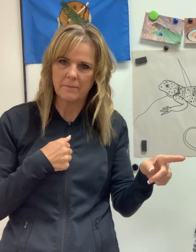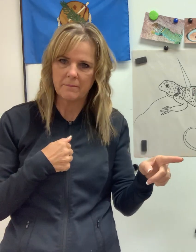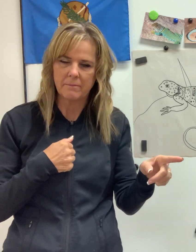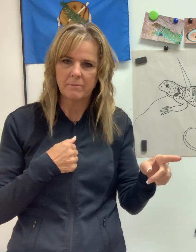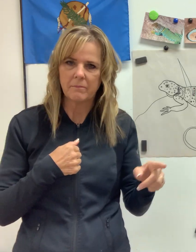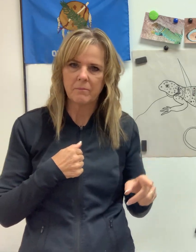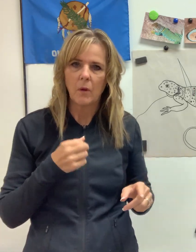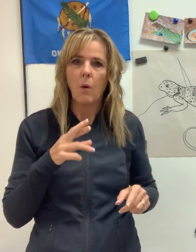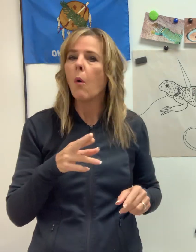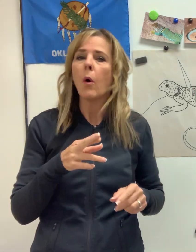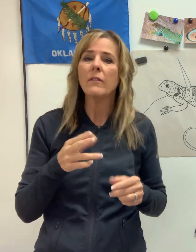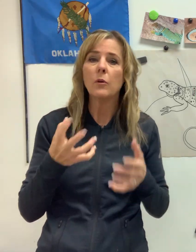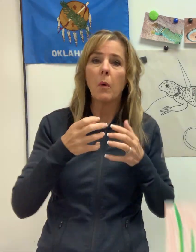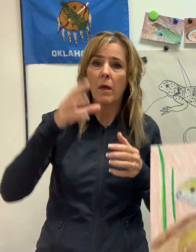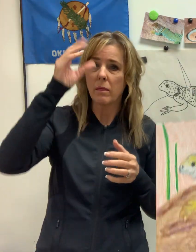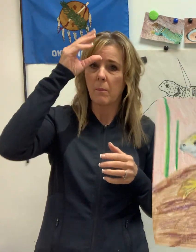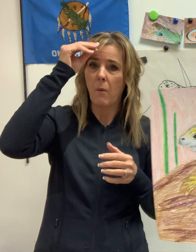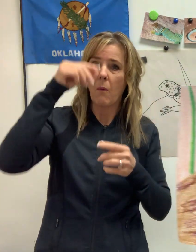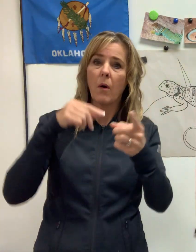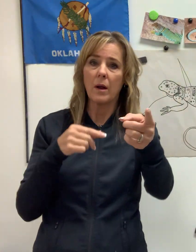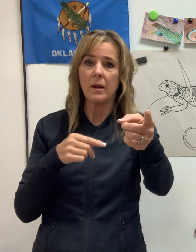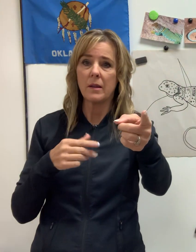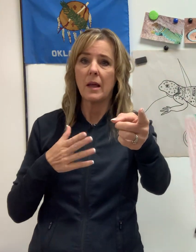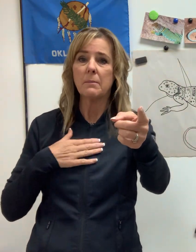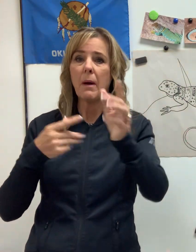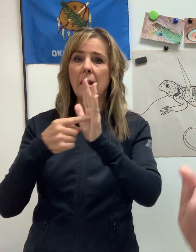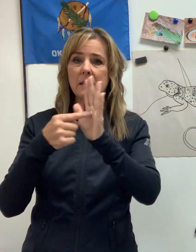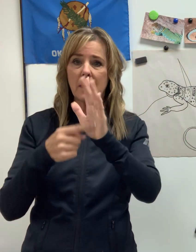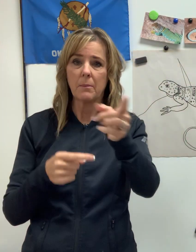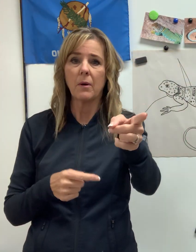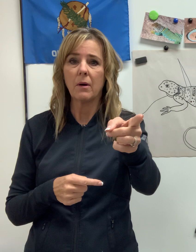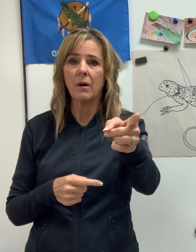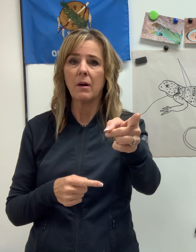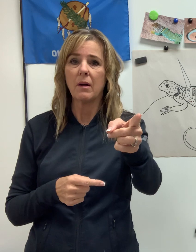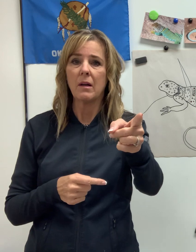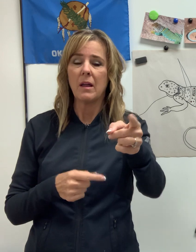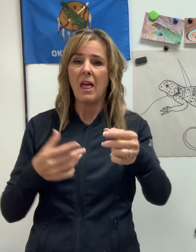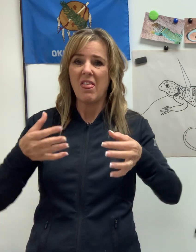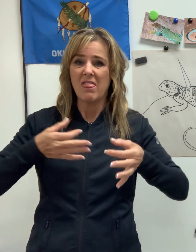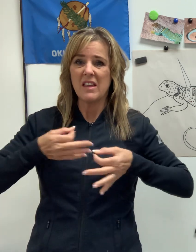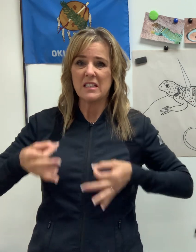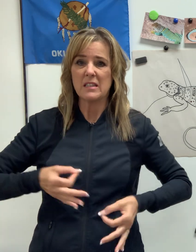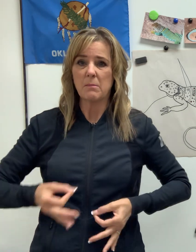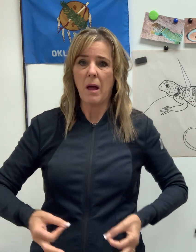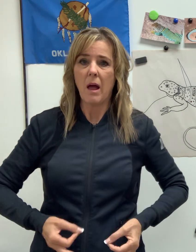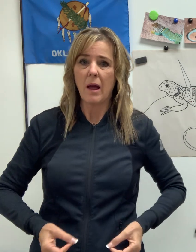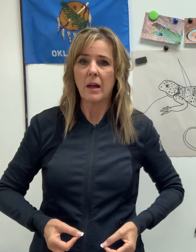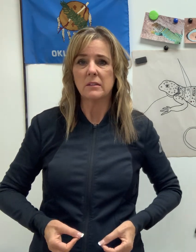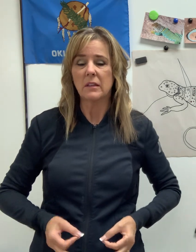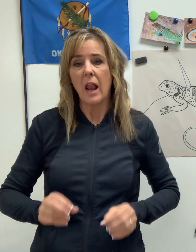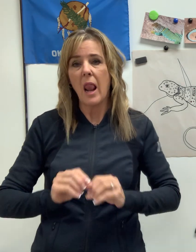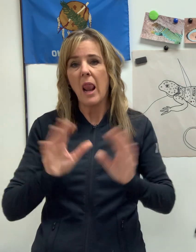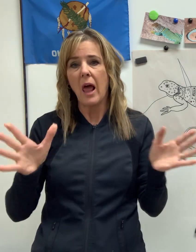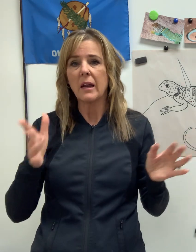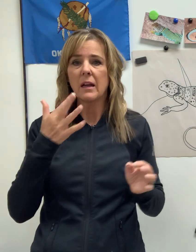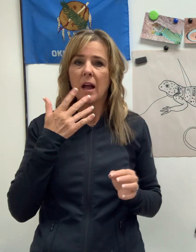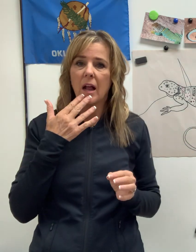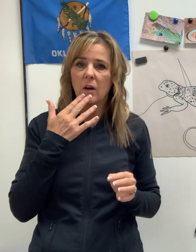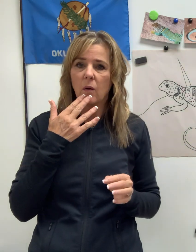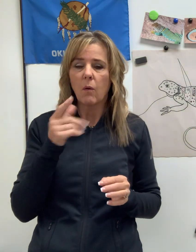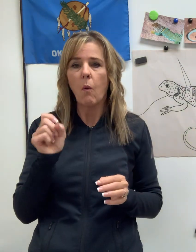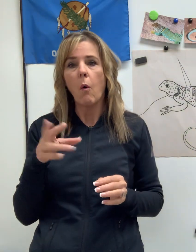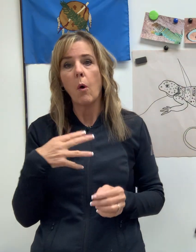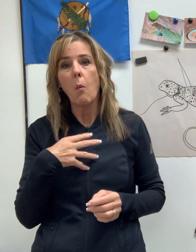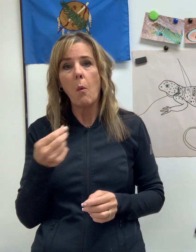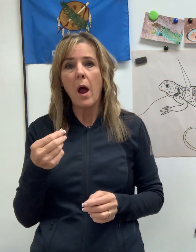you want the boy Eastern lizard, this is my example. The spots you leave pretty light colored or